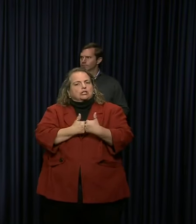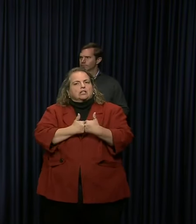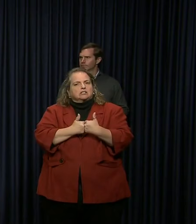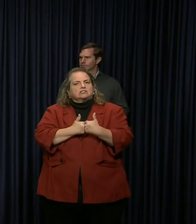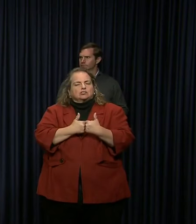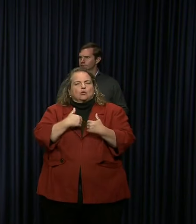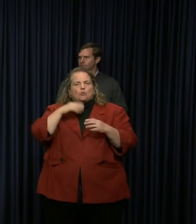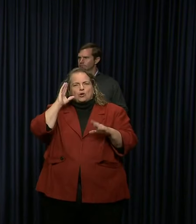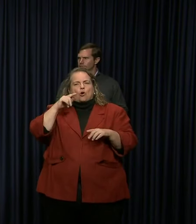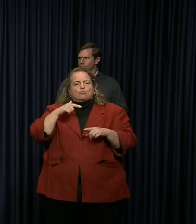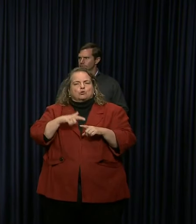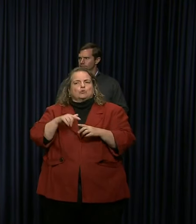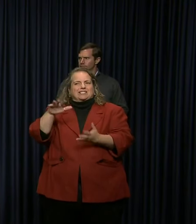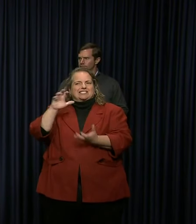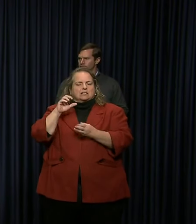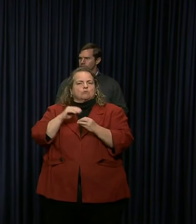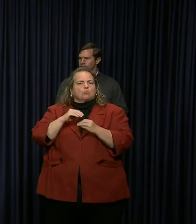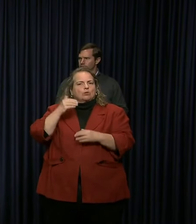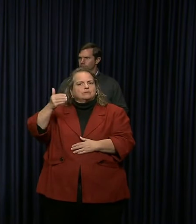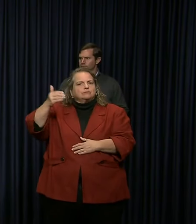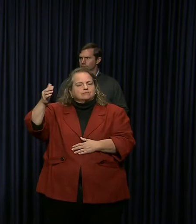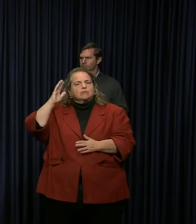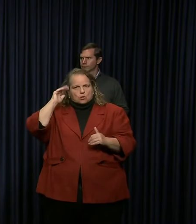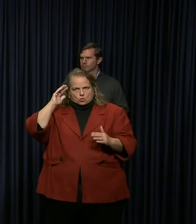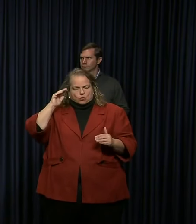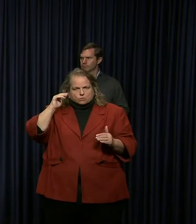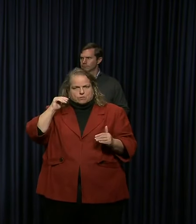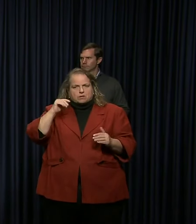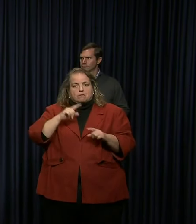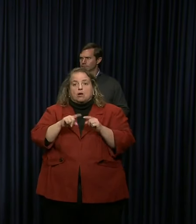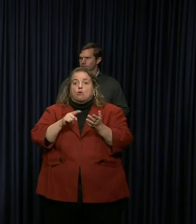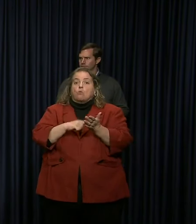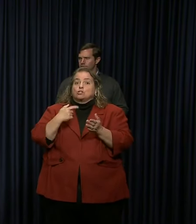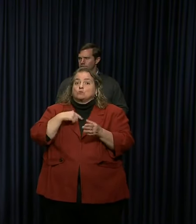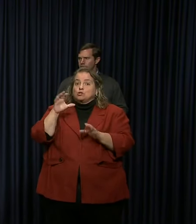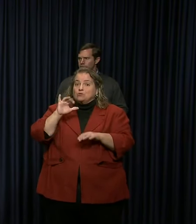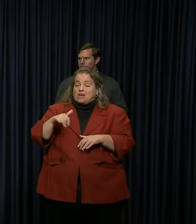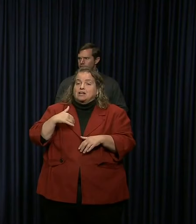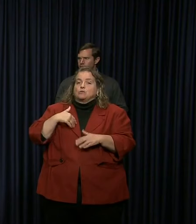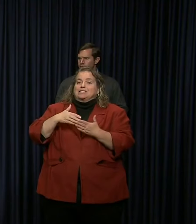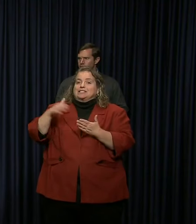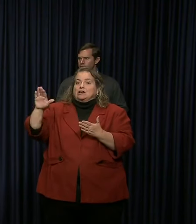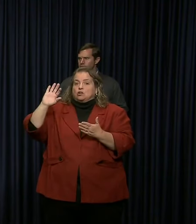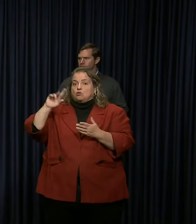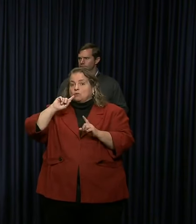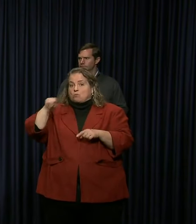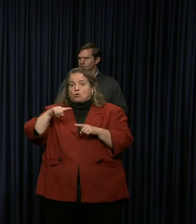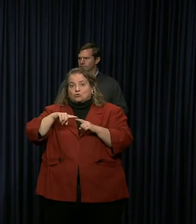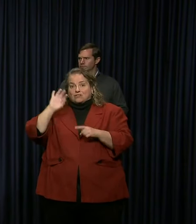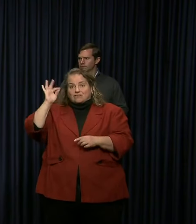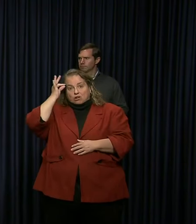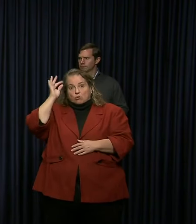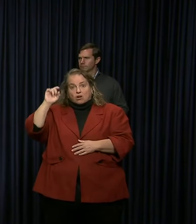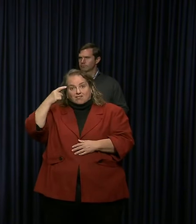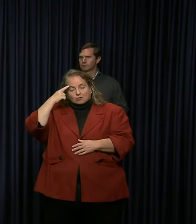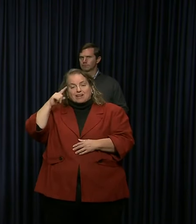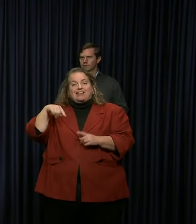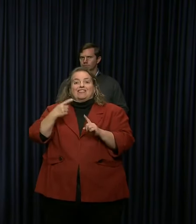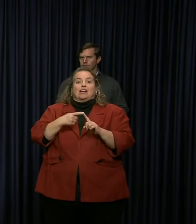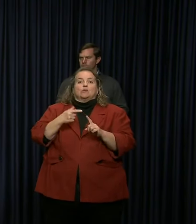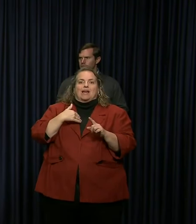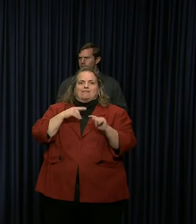hope, in the coming days and weeks, however. Once we do that, we send the reports up to the federal government, and then we have teams that